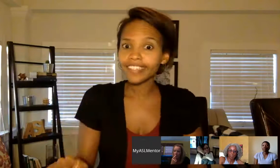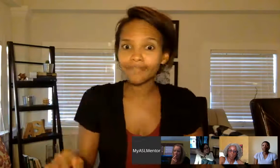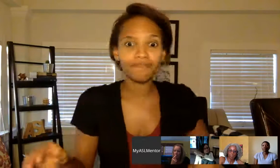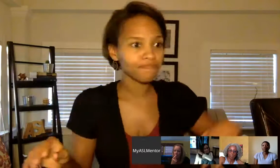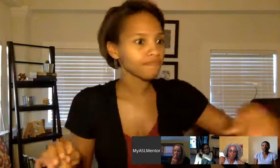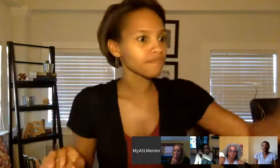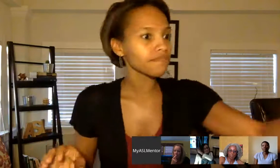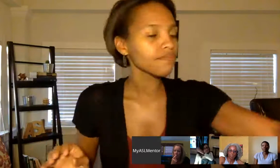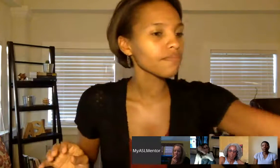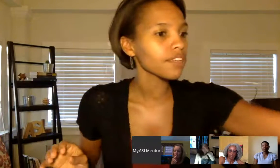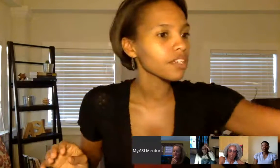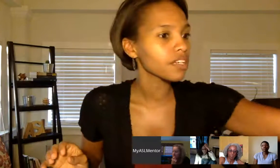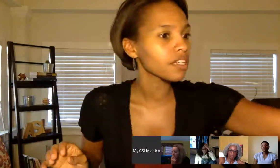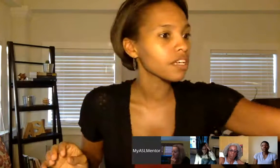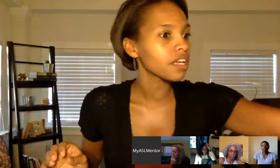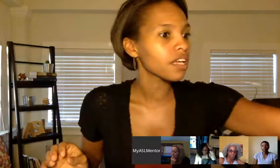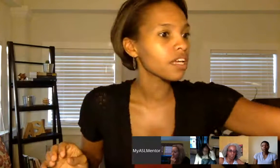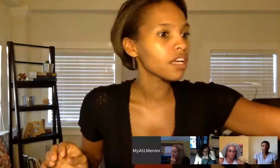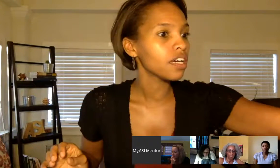That's it.